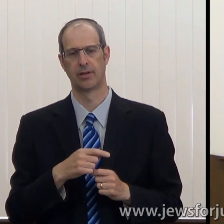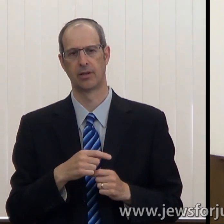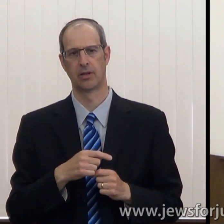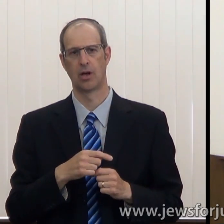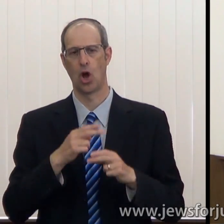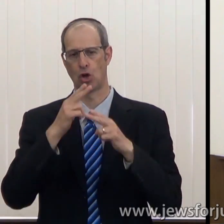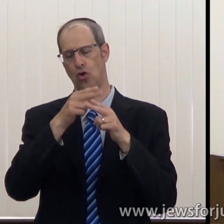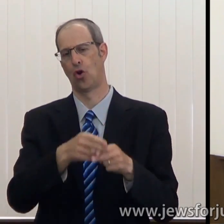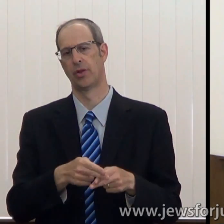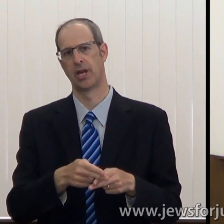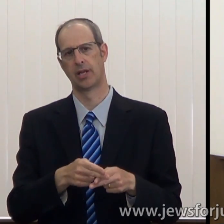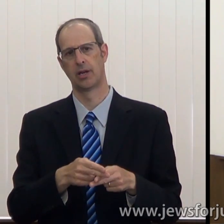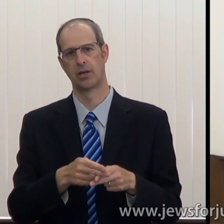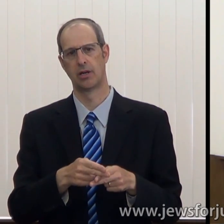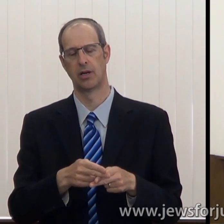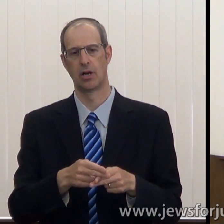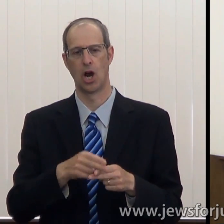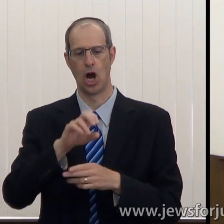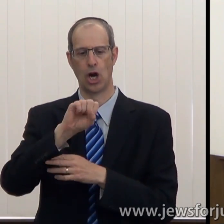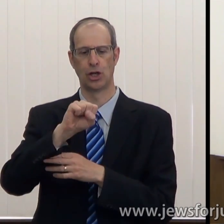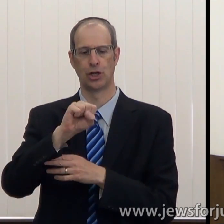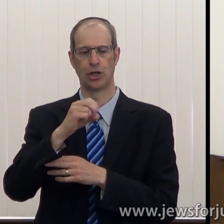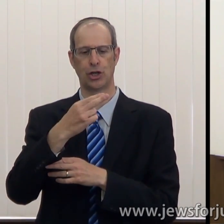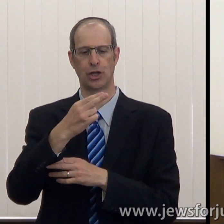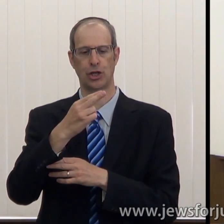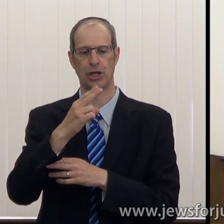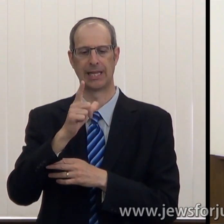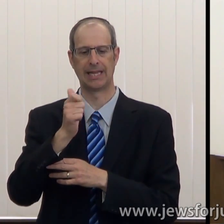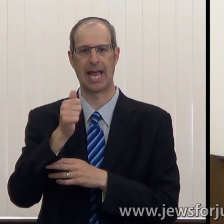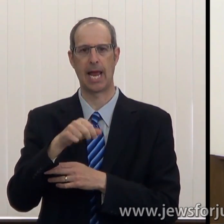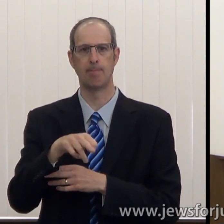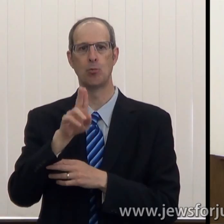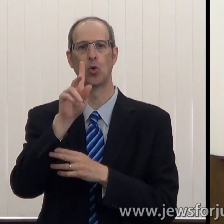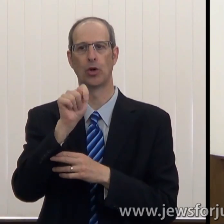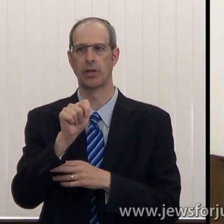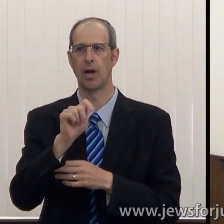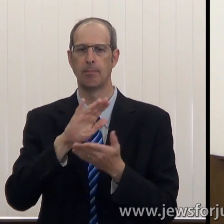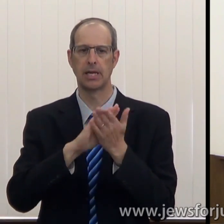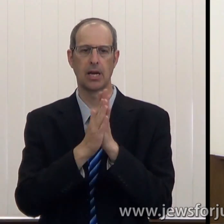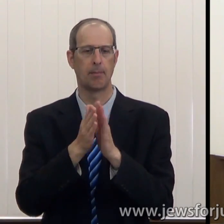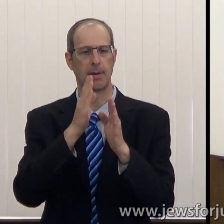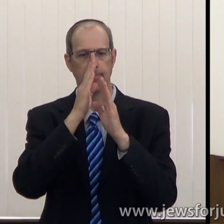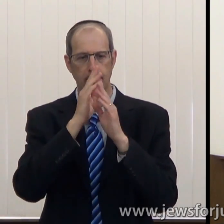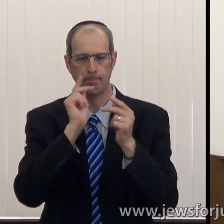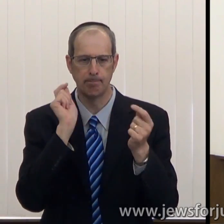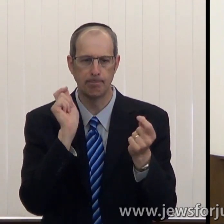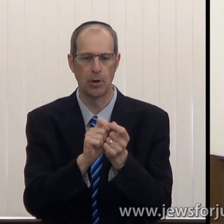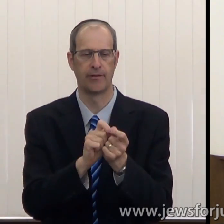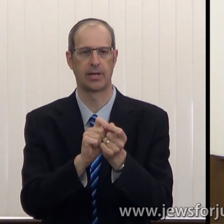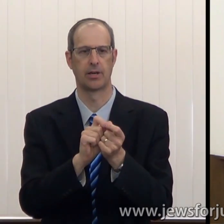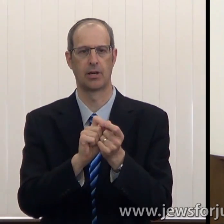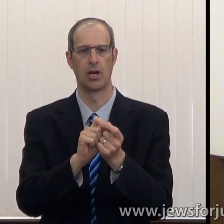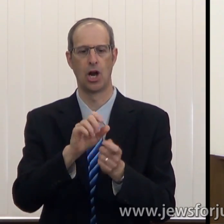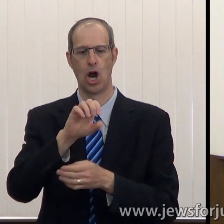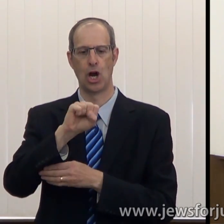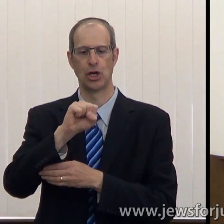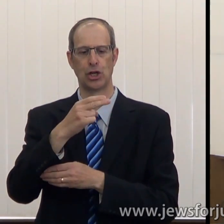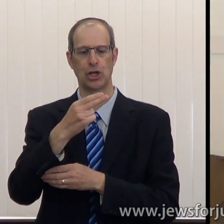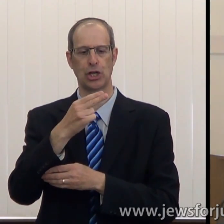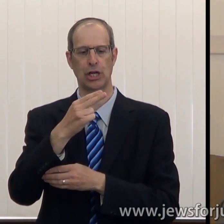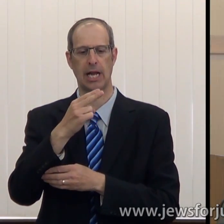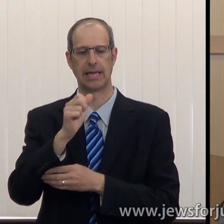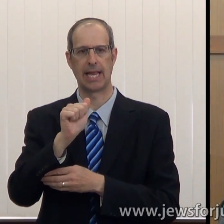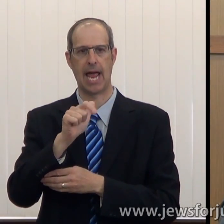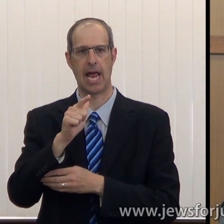We call this shleimut, becoming perfect. Shleimut, becoming